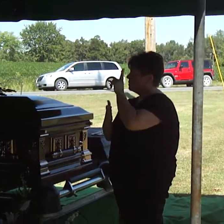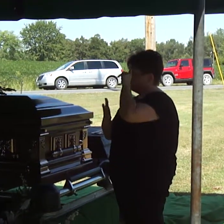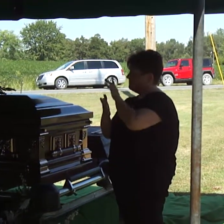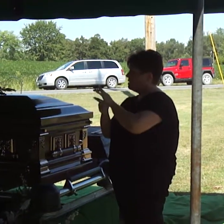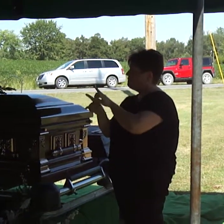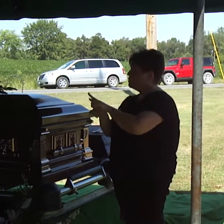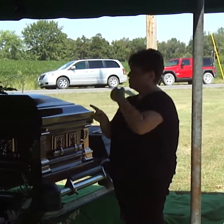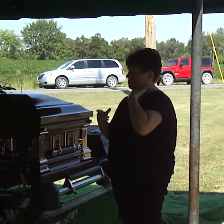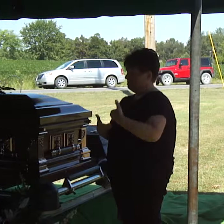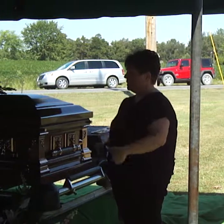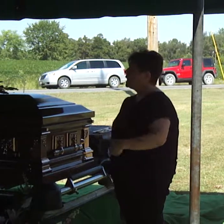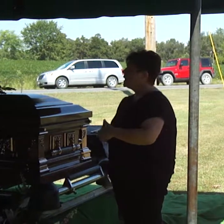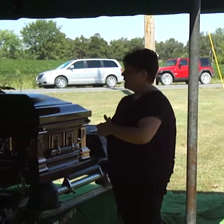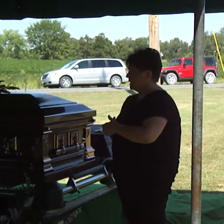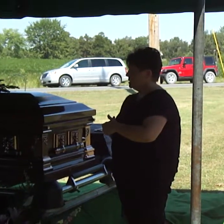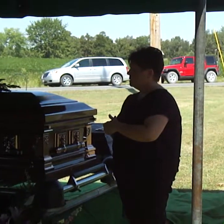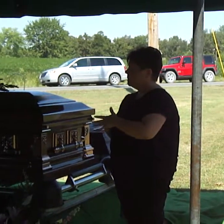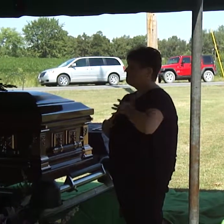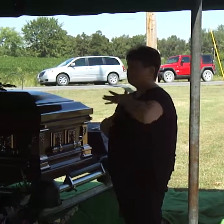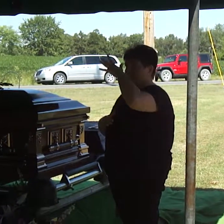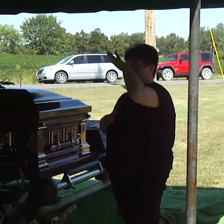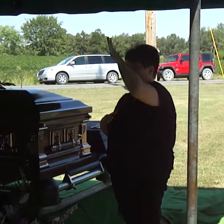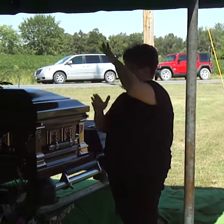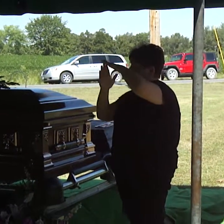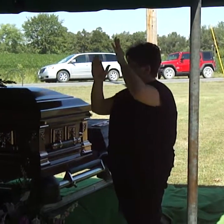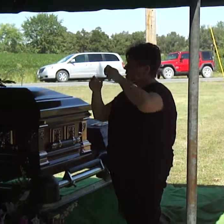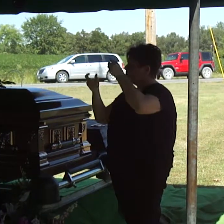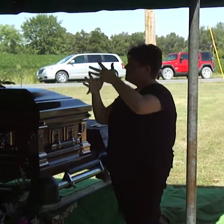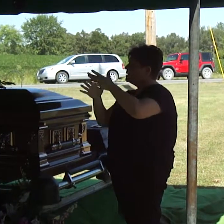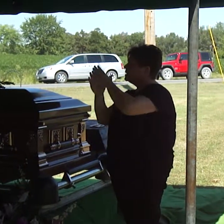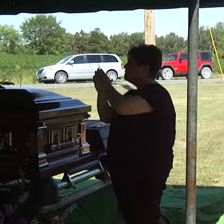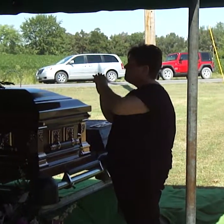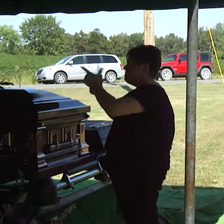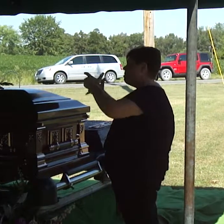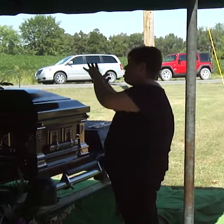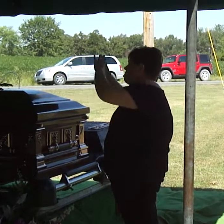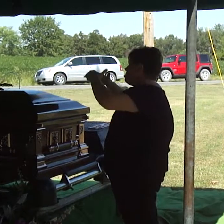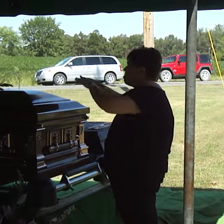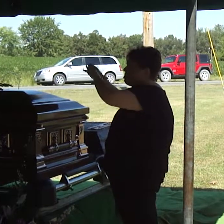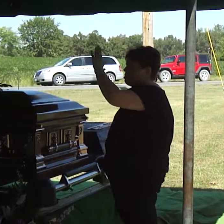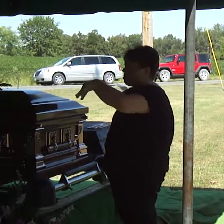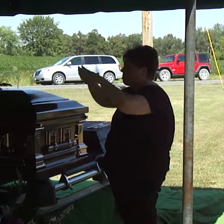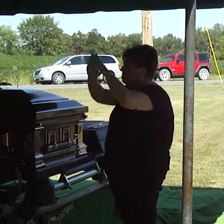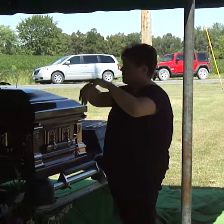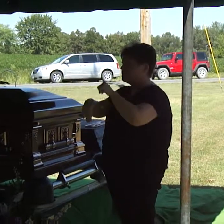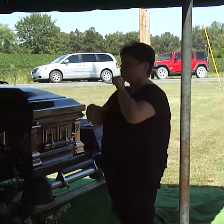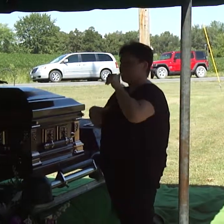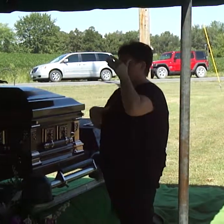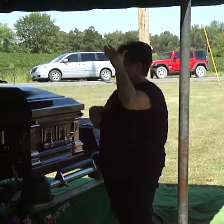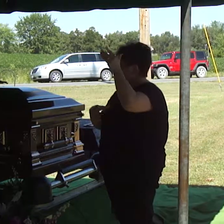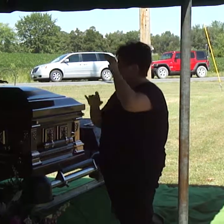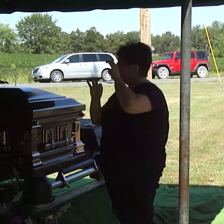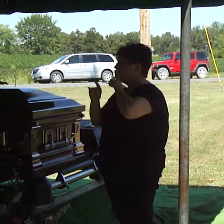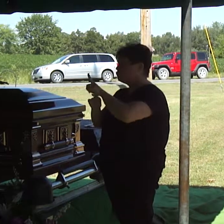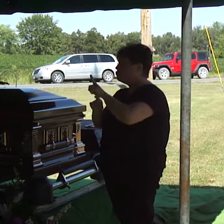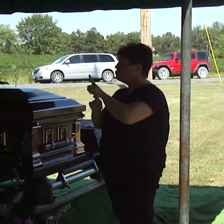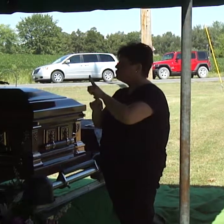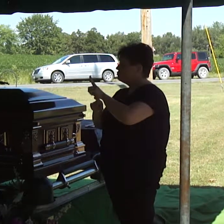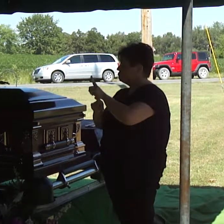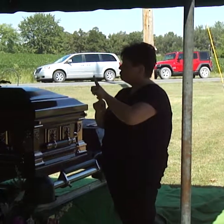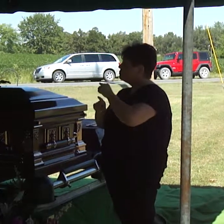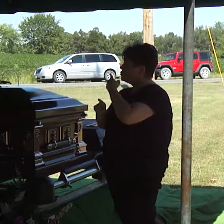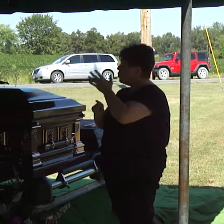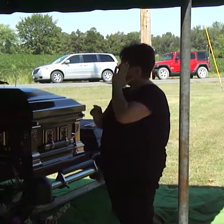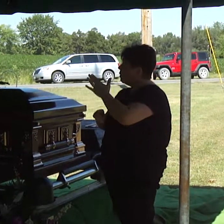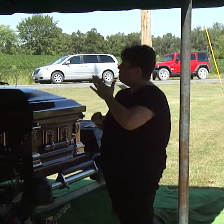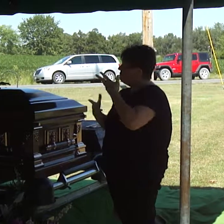believe also in me. In my Father's house are many mansions. If it were not so, I would have told